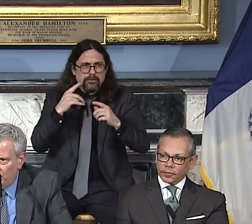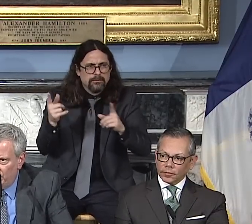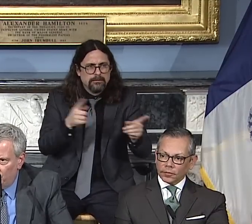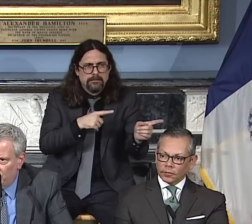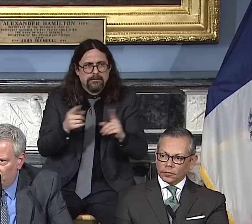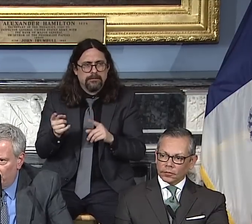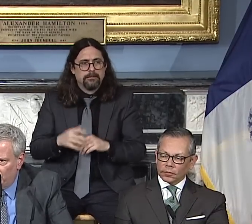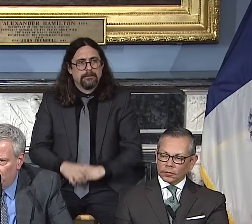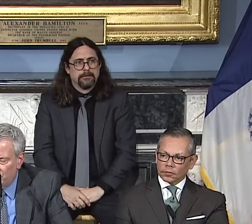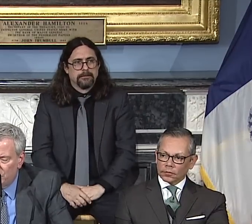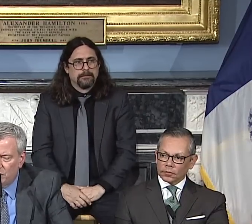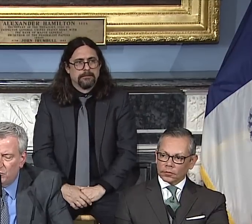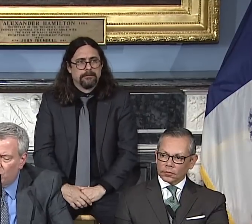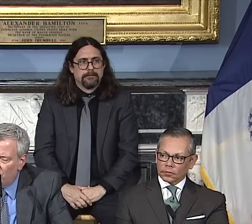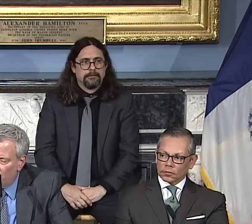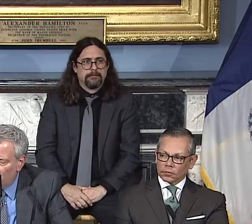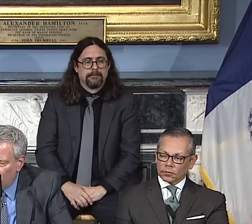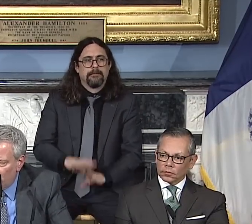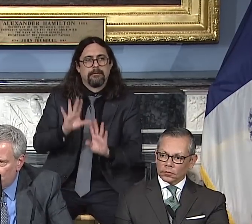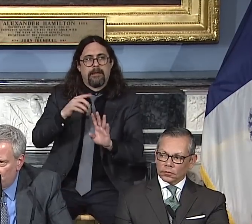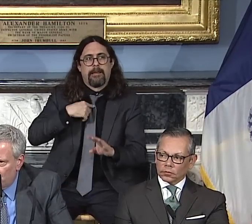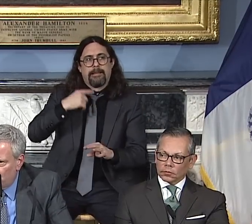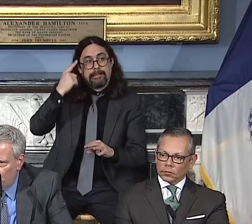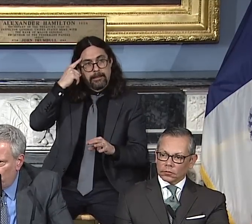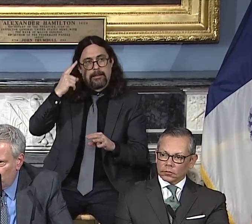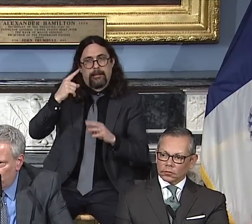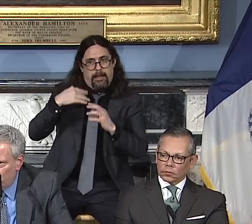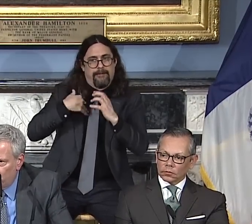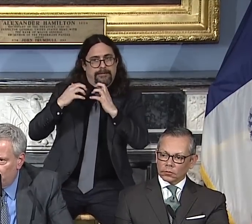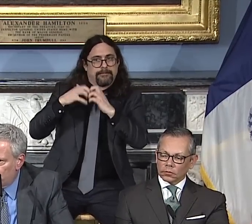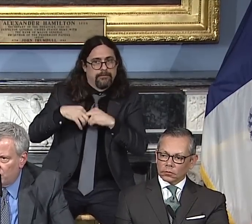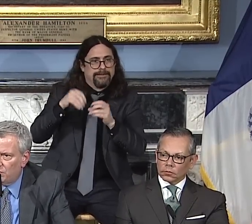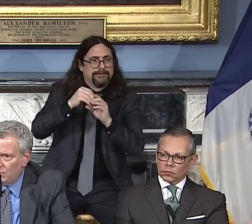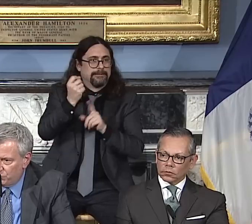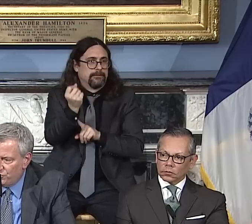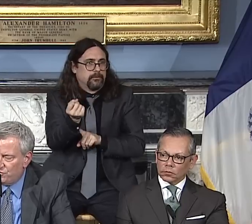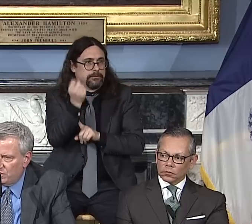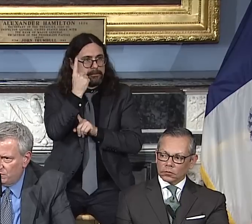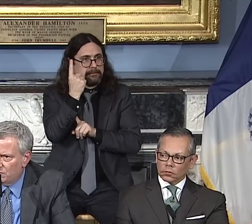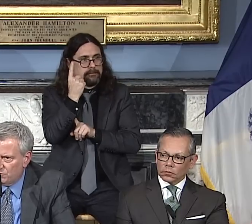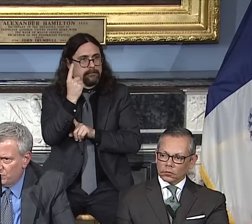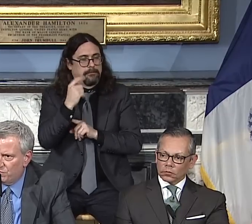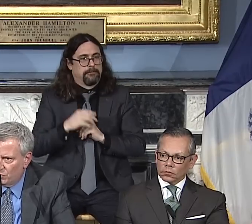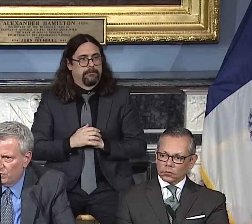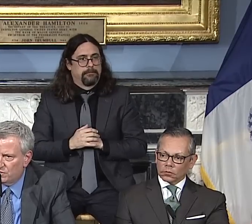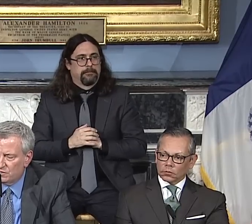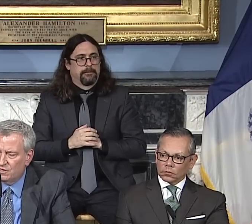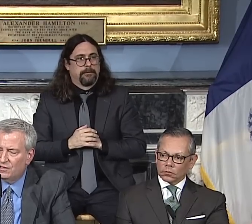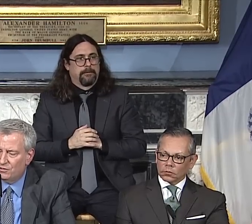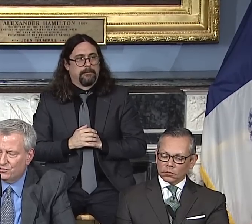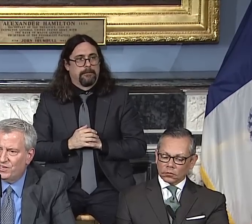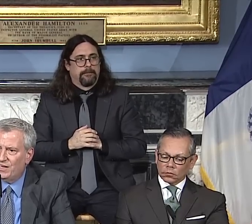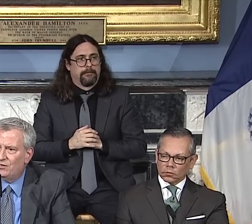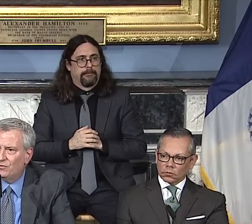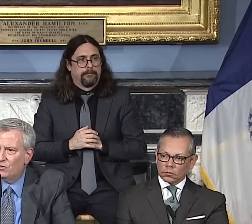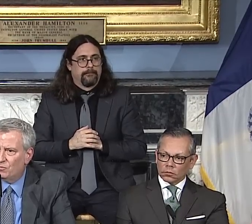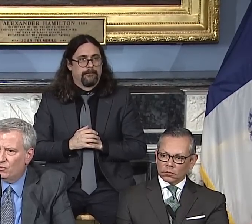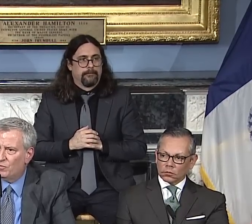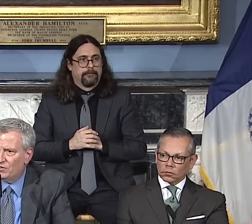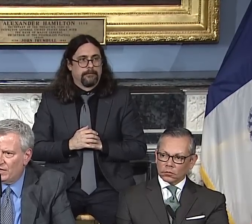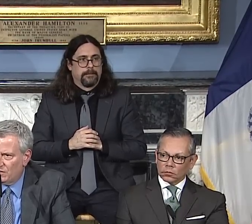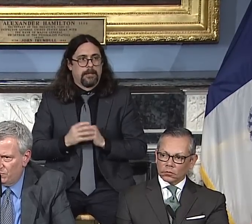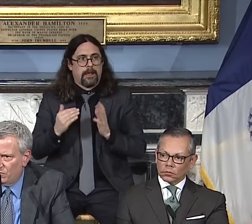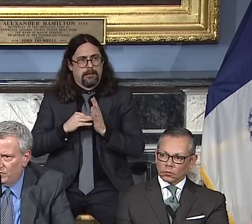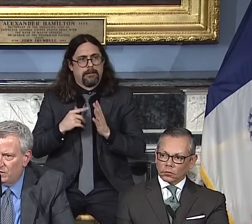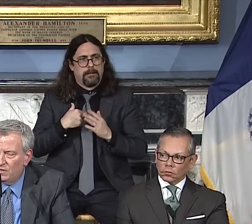need to clean that up and clear that up. But I want to caution on the Weill Cornell point. First of all, I appreciate your straightforwardness. You're saying you've heard a